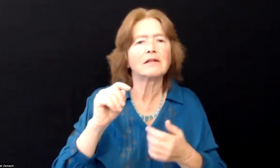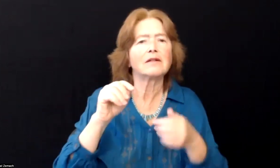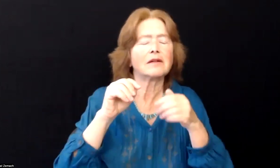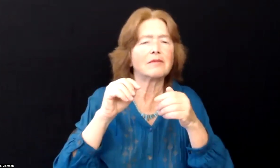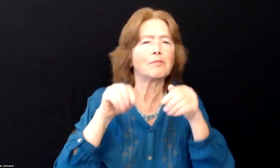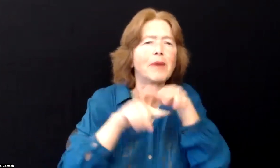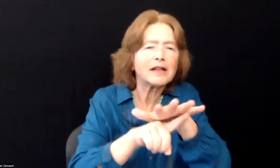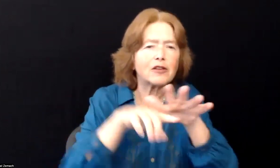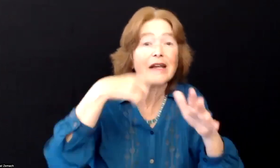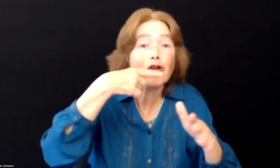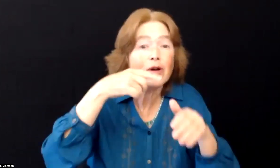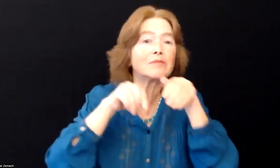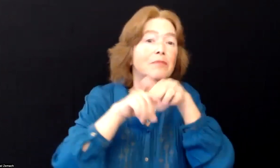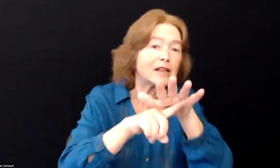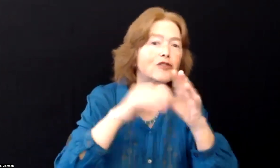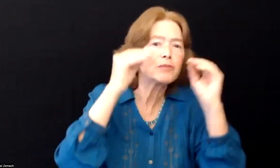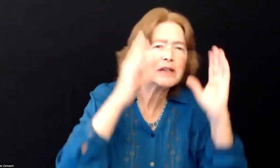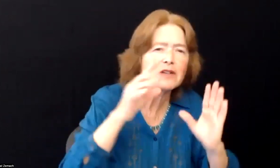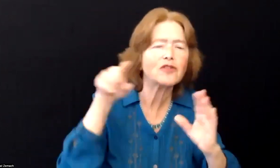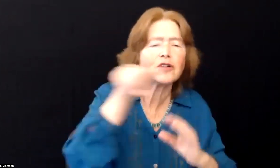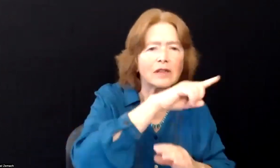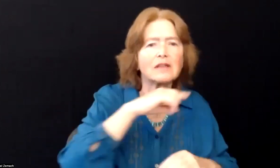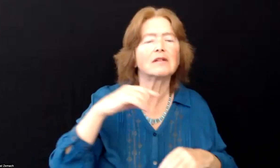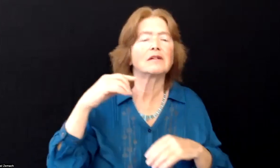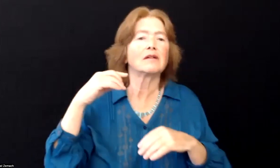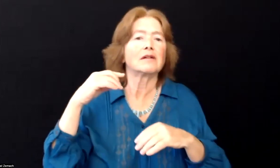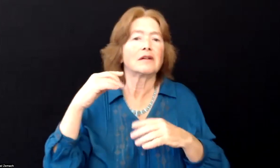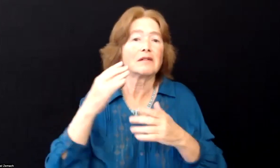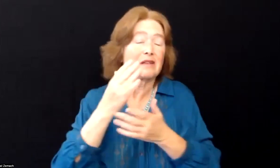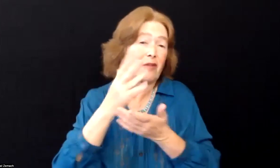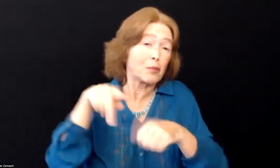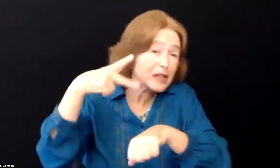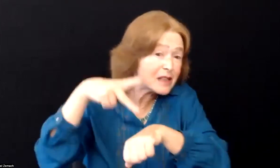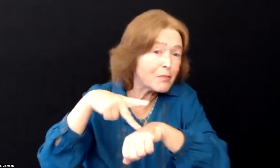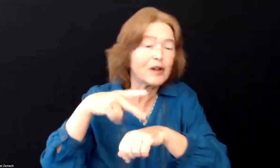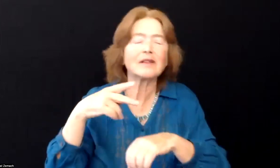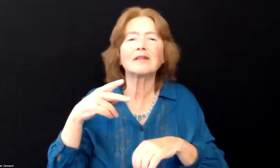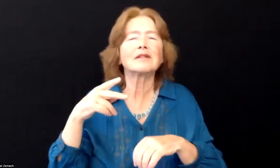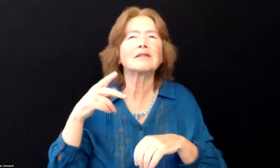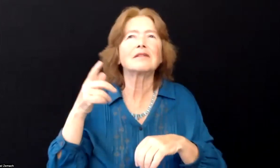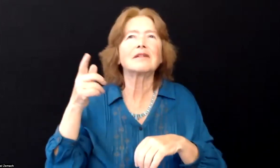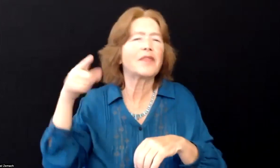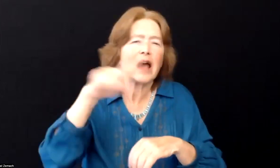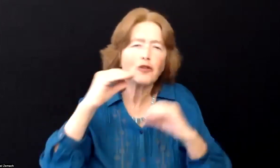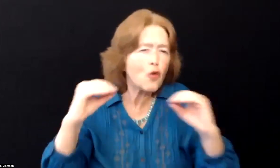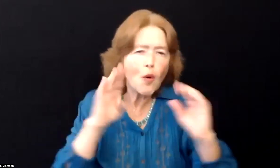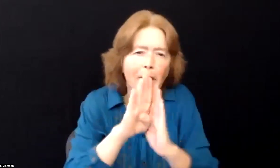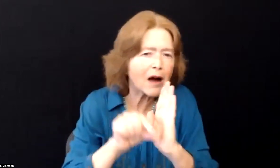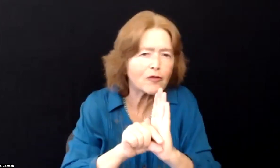occupational therapy, the mainstream teachers, the principals. So those speech